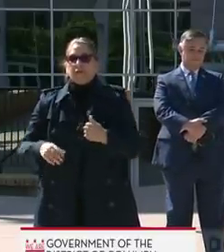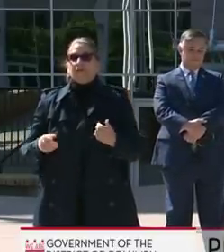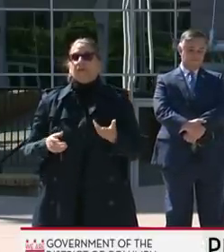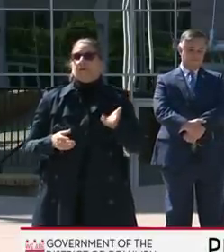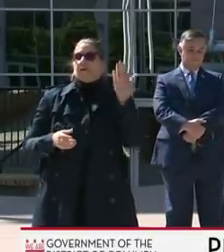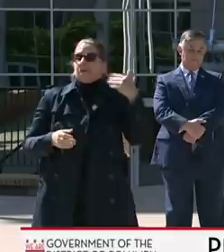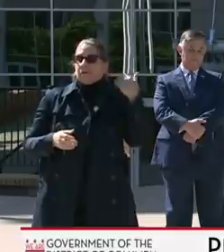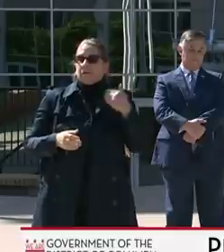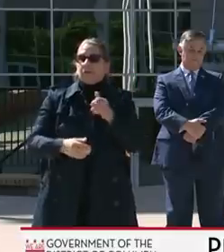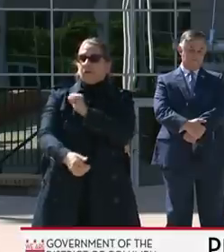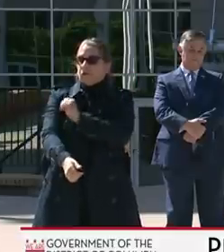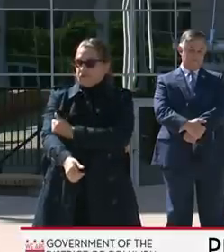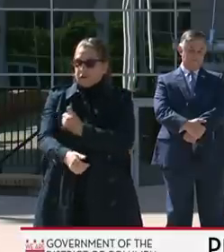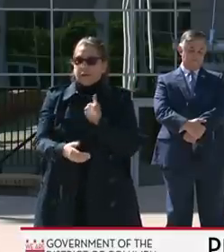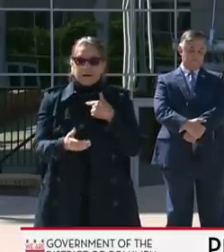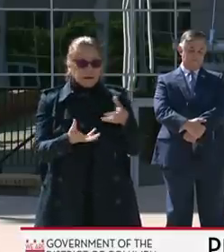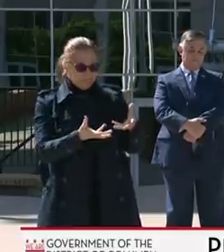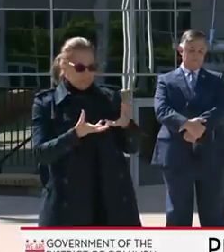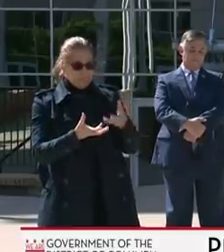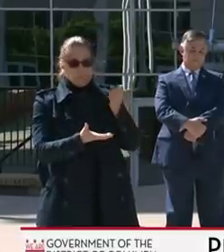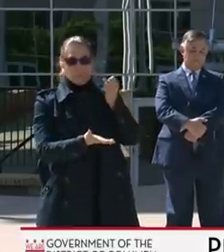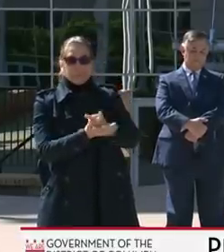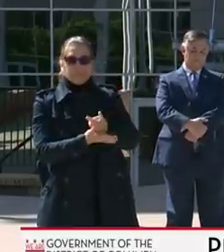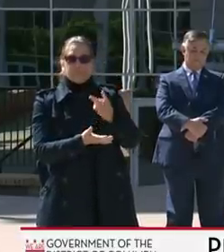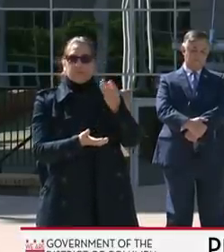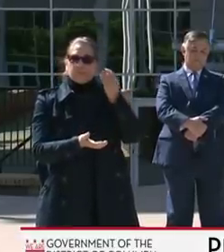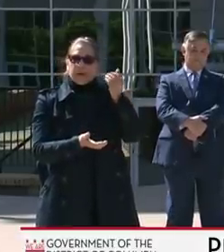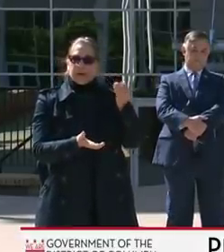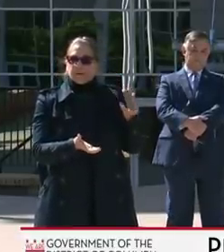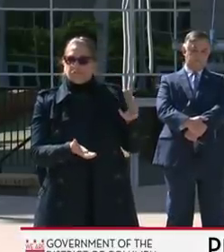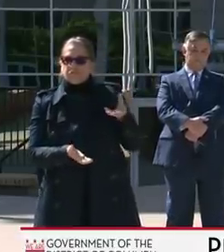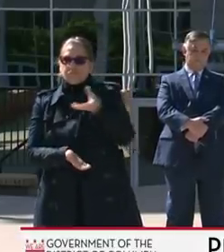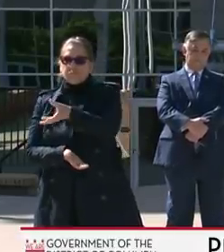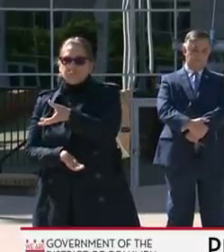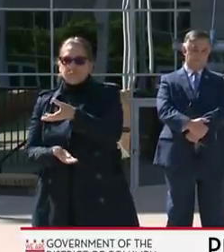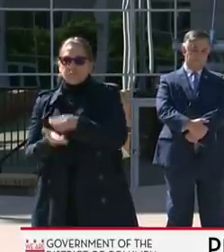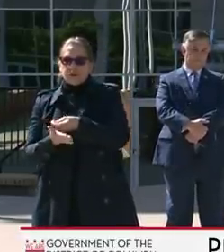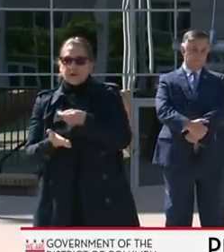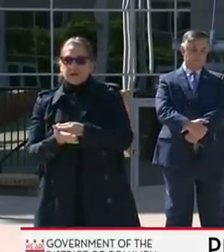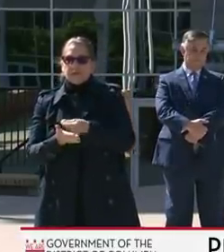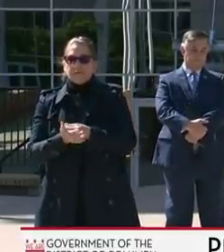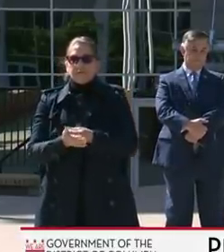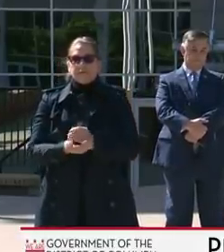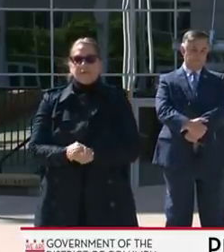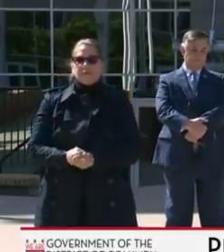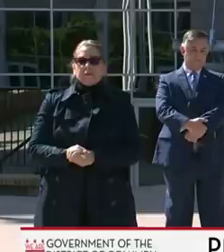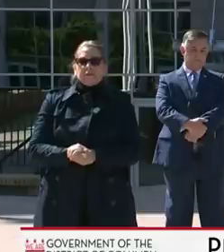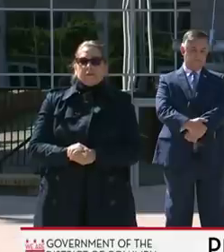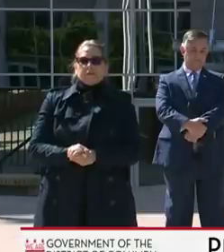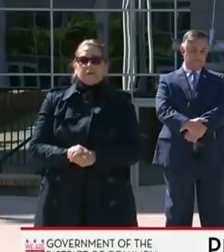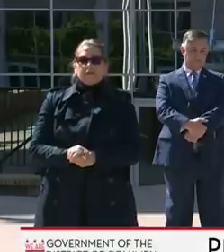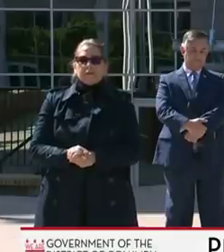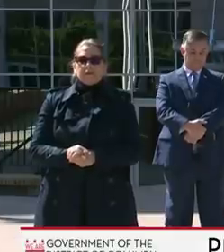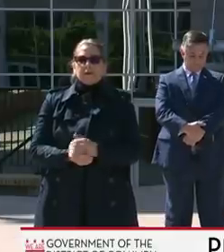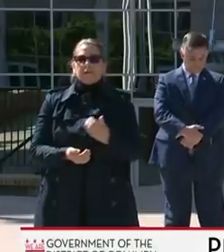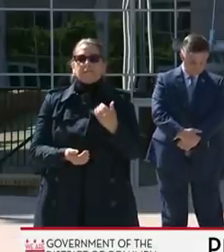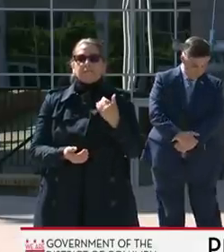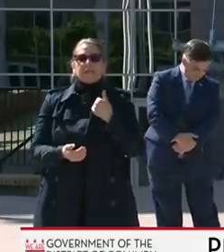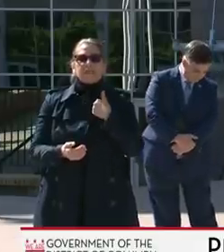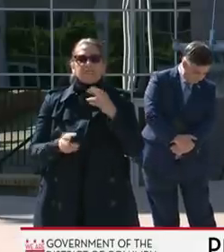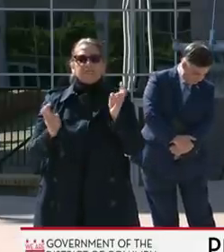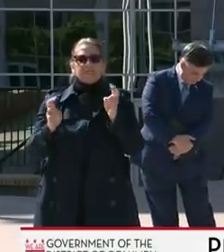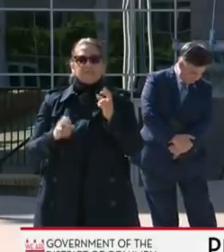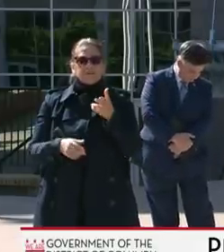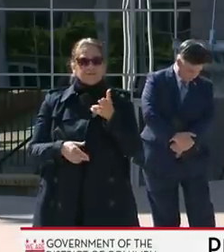There's a firearm safety omnibus clarification bill, which at the moment I don't remember, but it wasn't controversial. I believe, again, it is